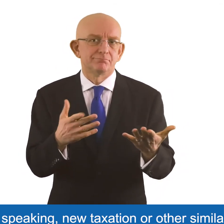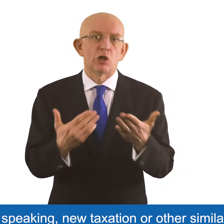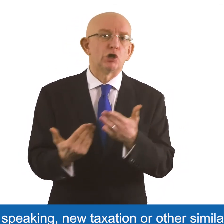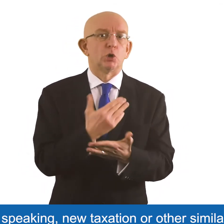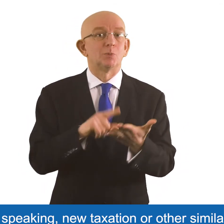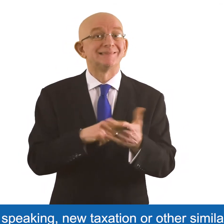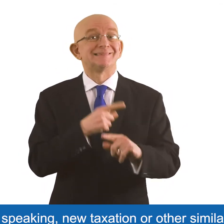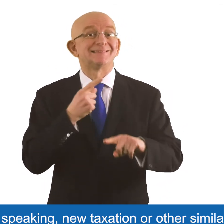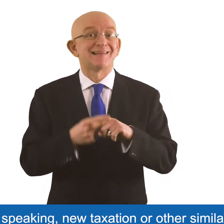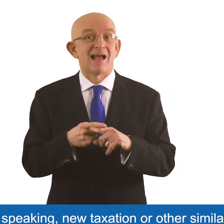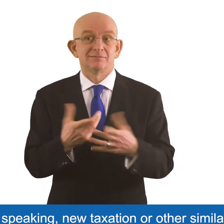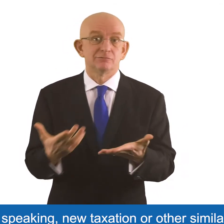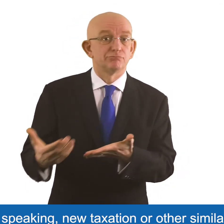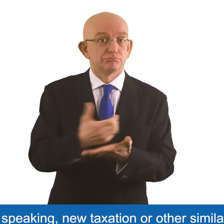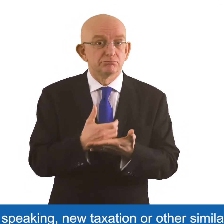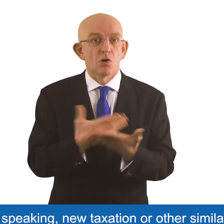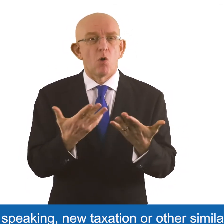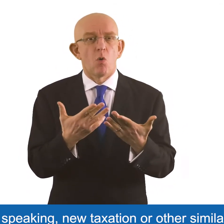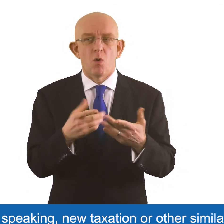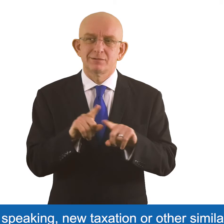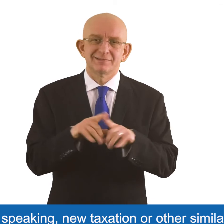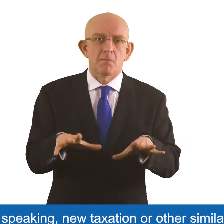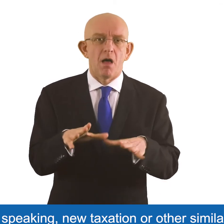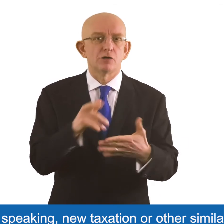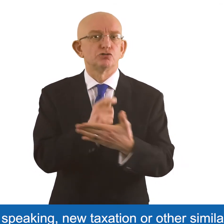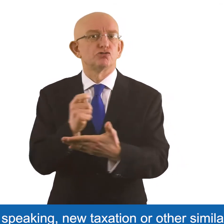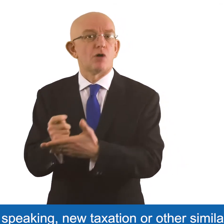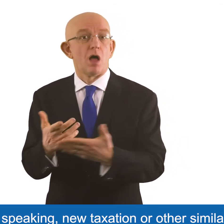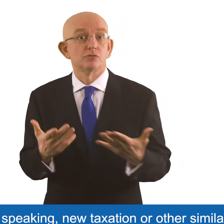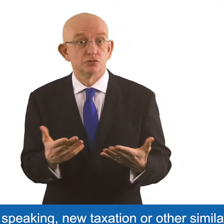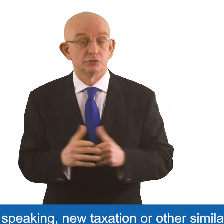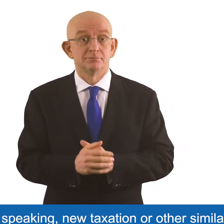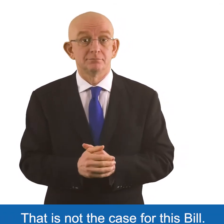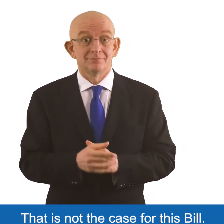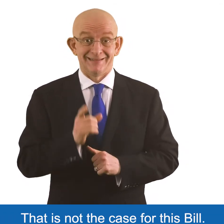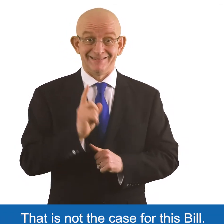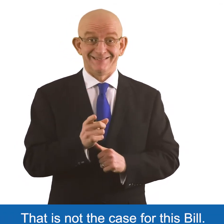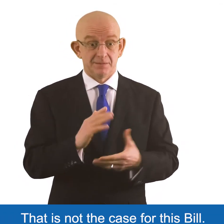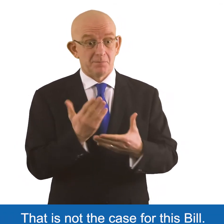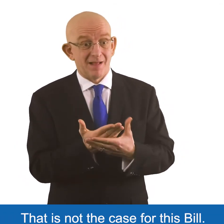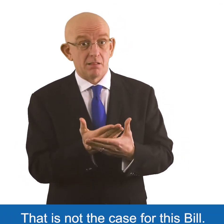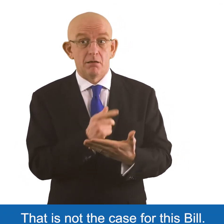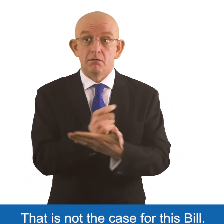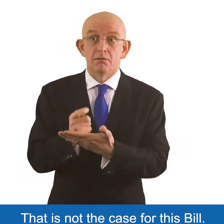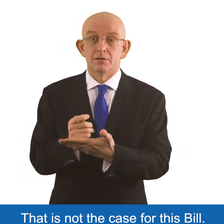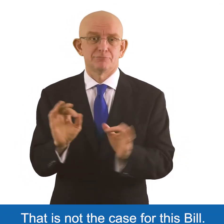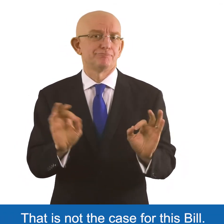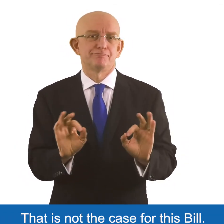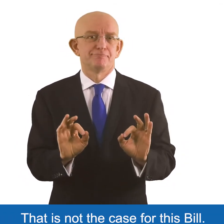Broadly speaking, new taxation or other similar charges. That is not the case for this bill.